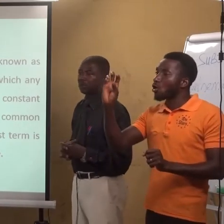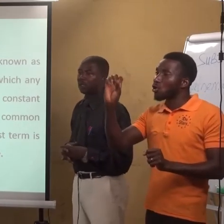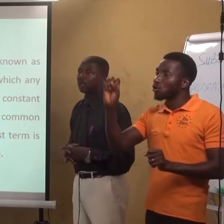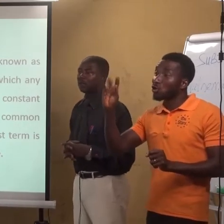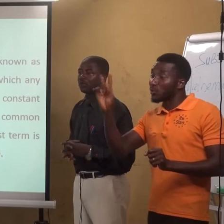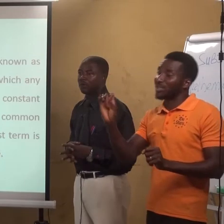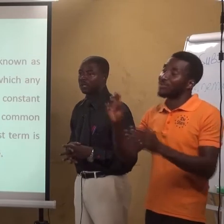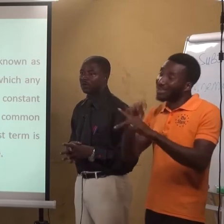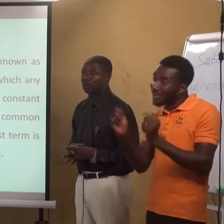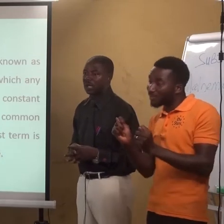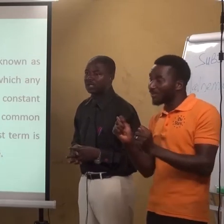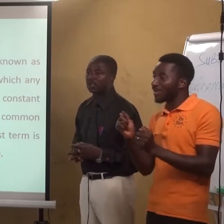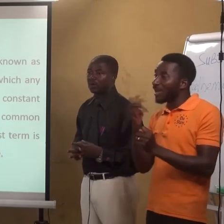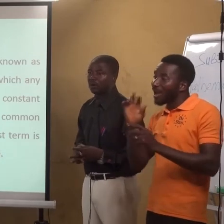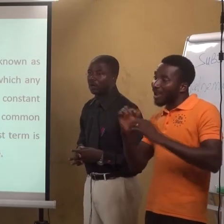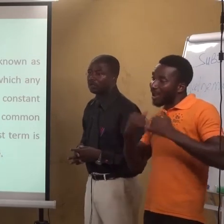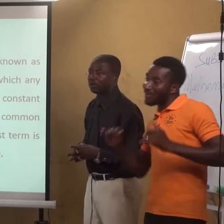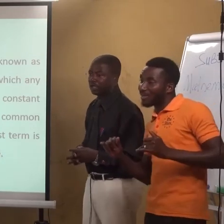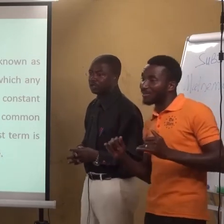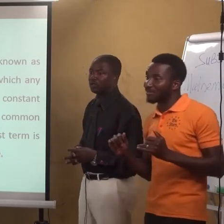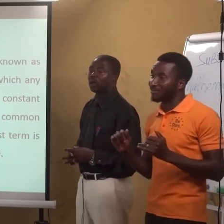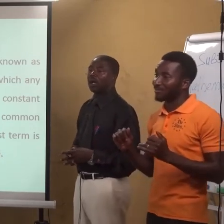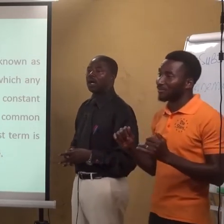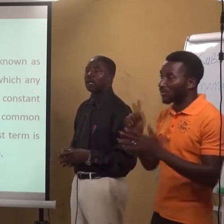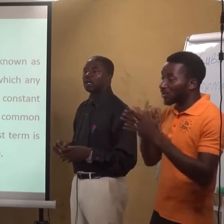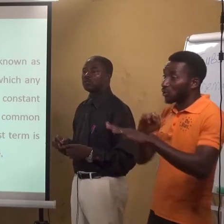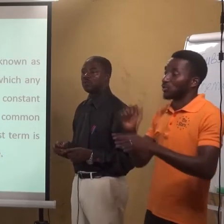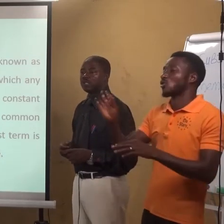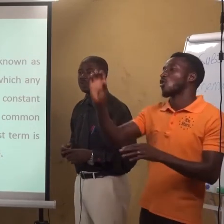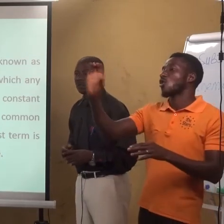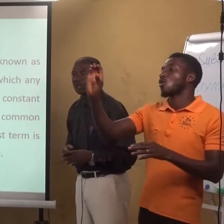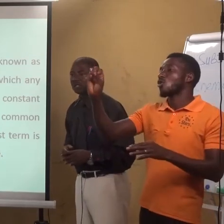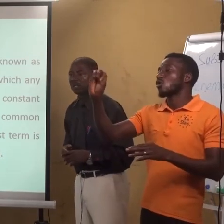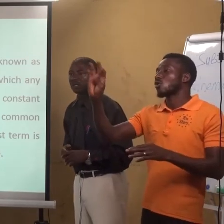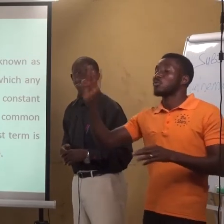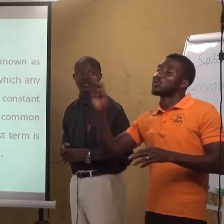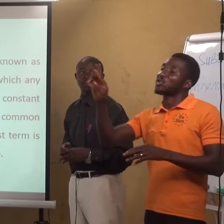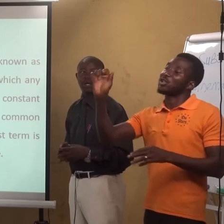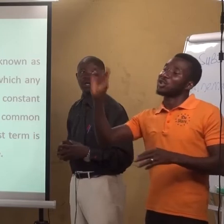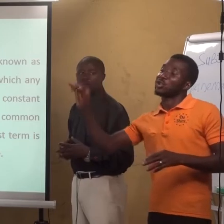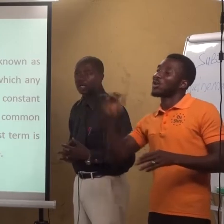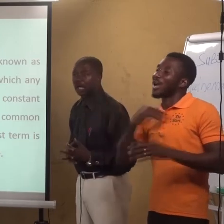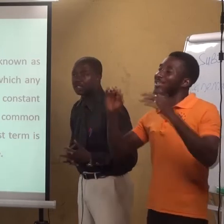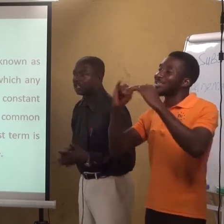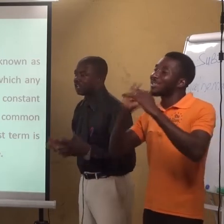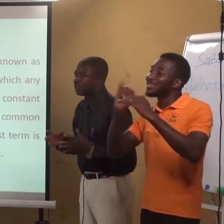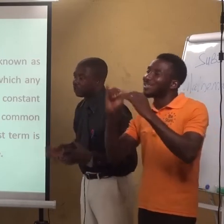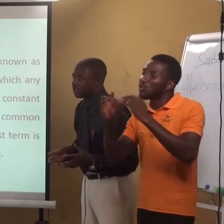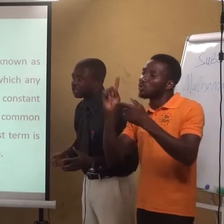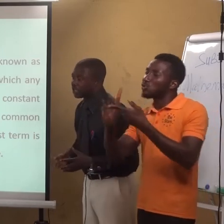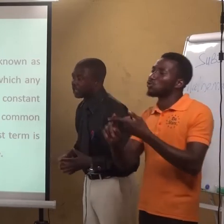multiple, properly known as the common ratio. And our geometric progression is equally known as